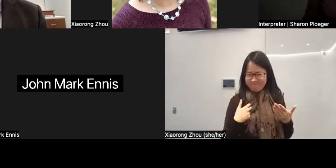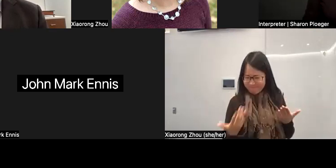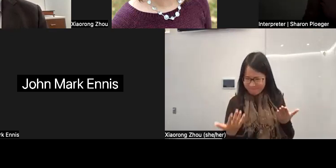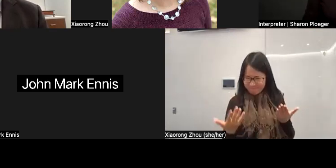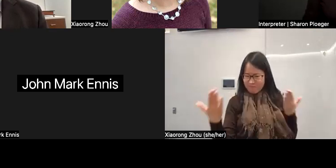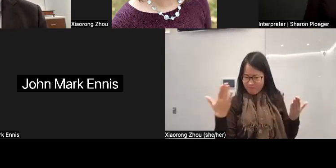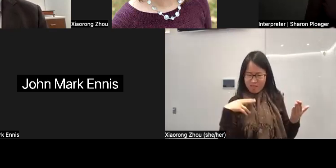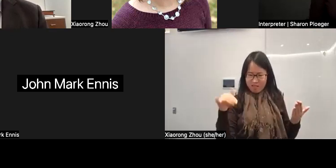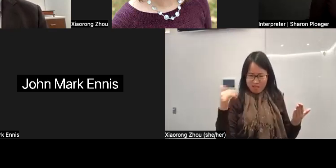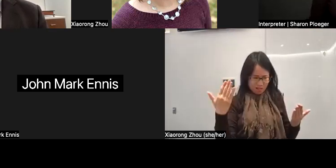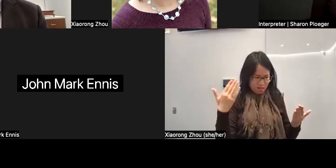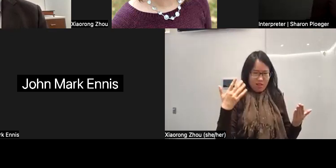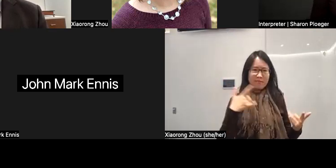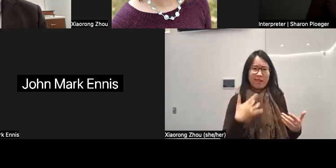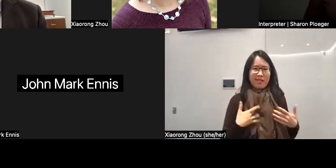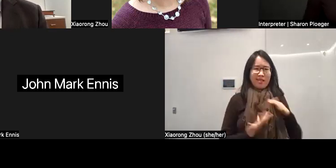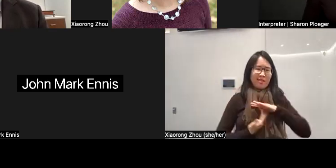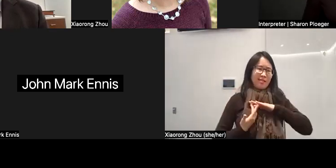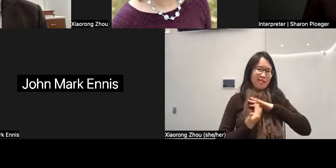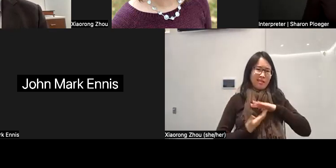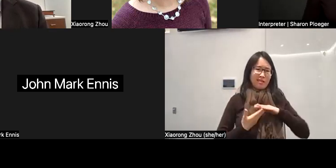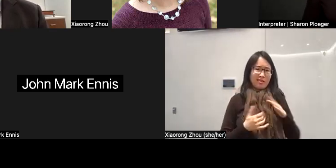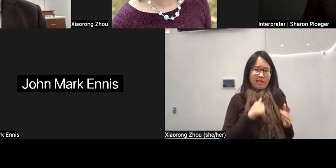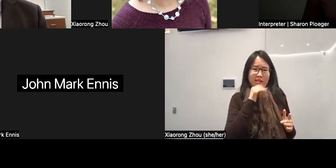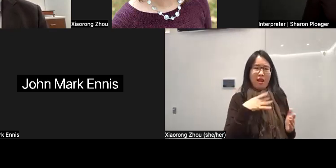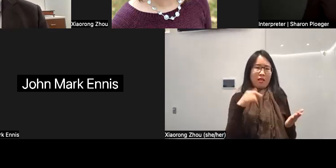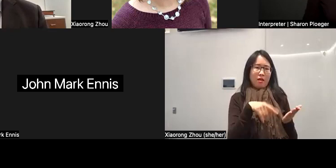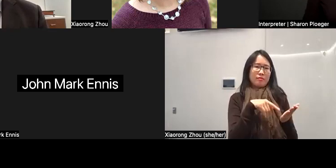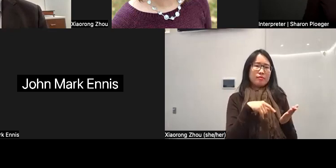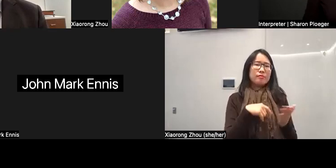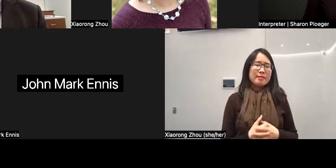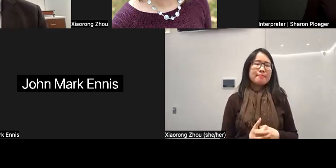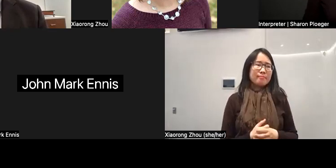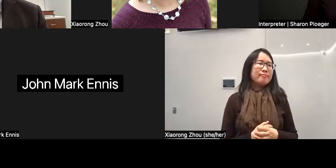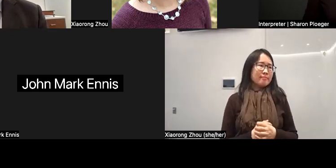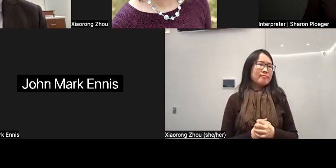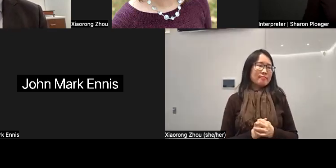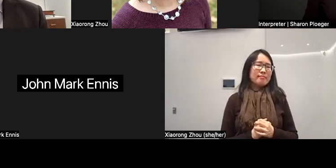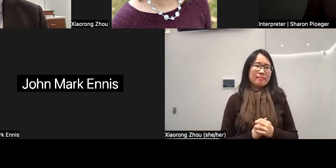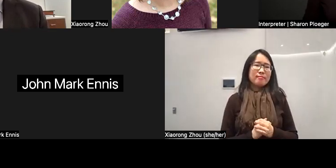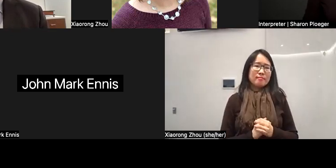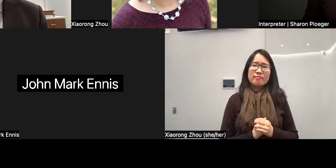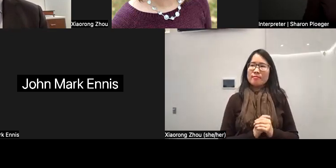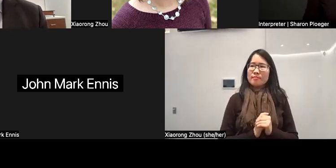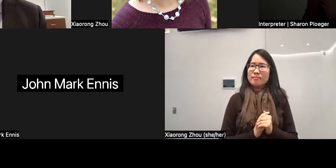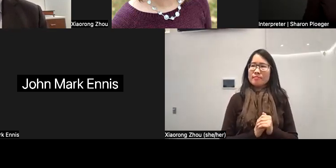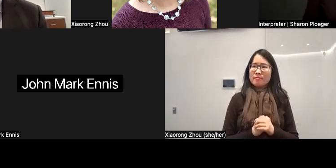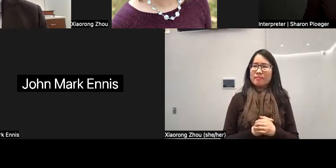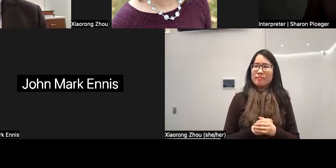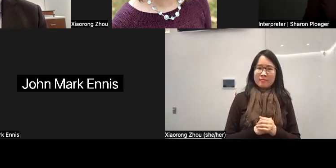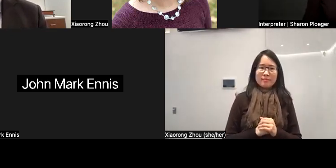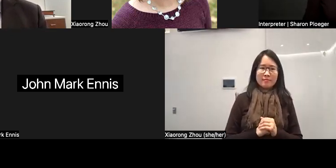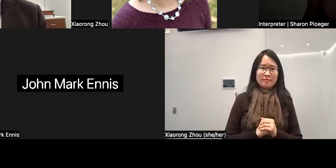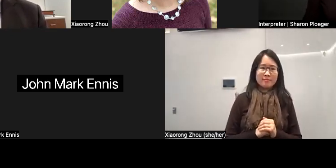When I was potentially in the third grade and they were in the first grade, the difference of the academics that we were having, I noticed that being different, the academics being